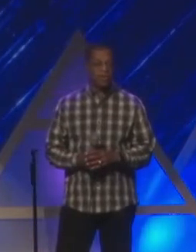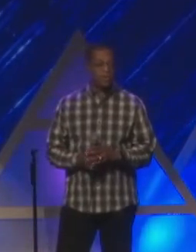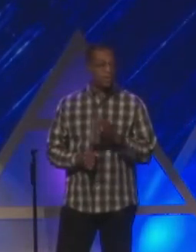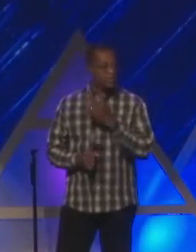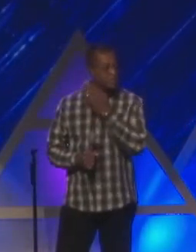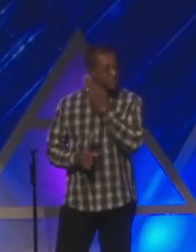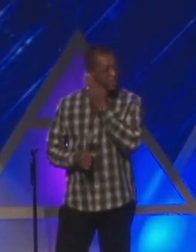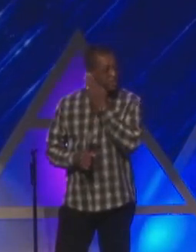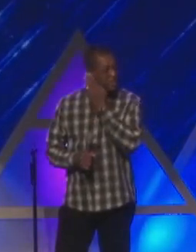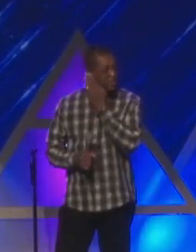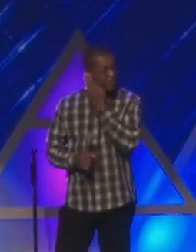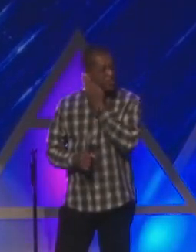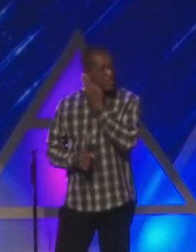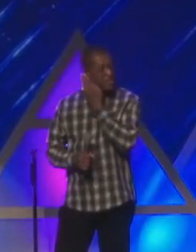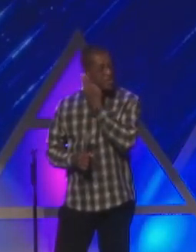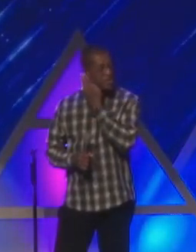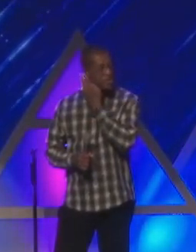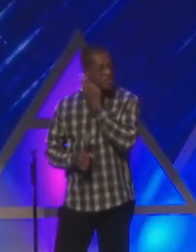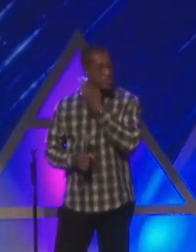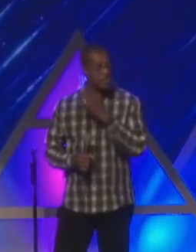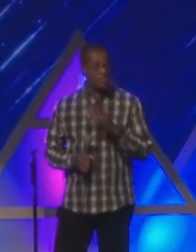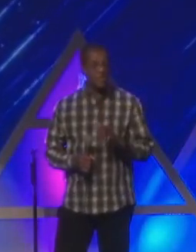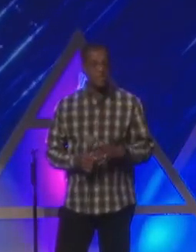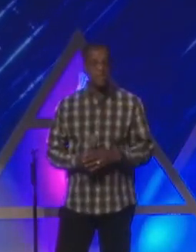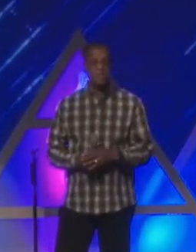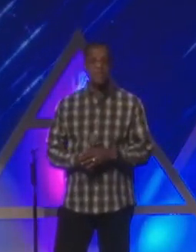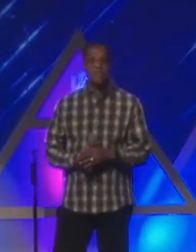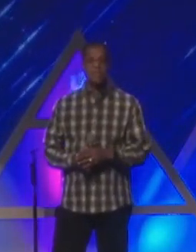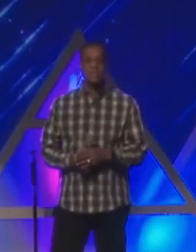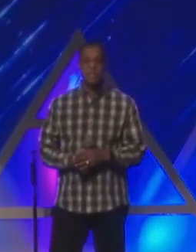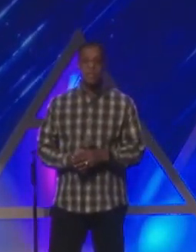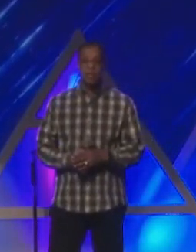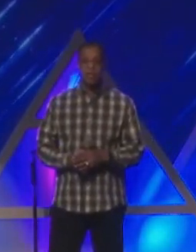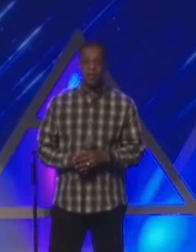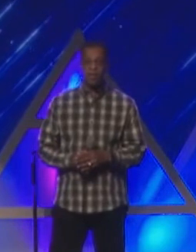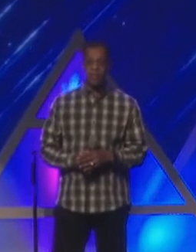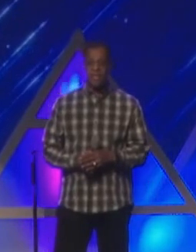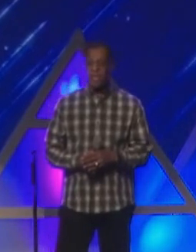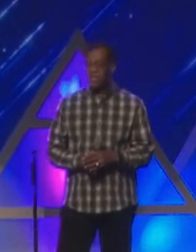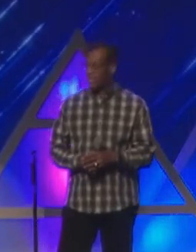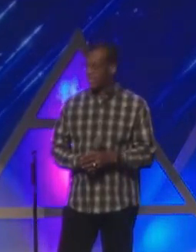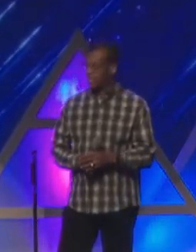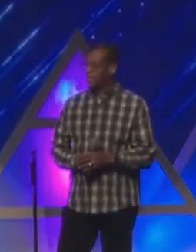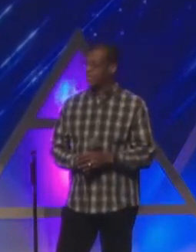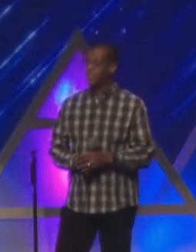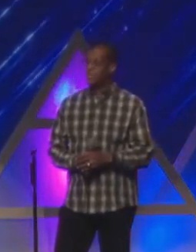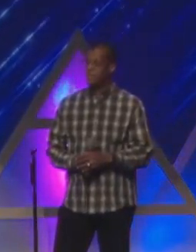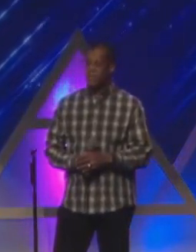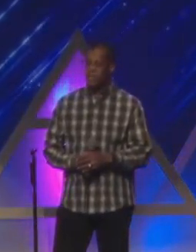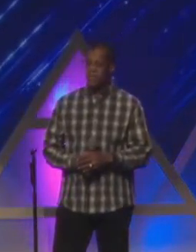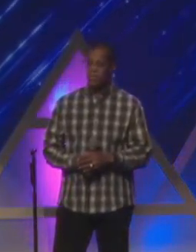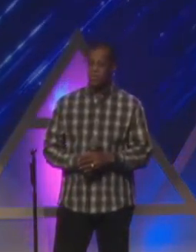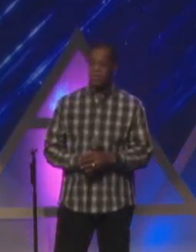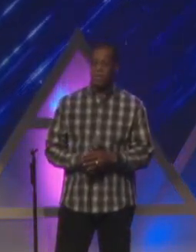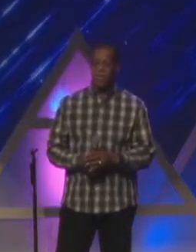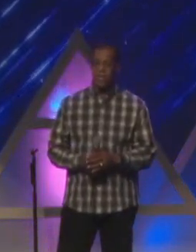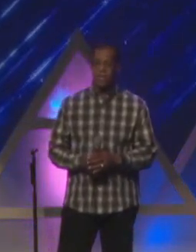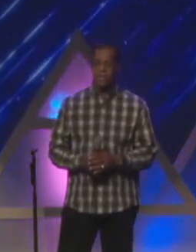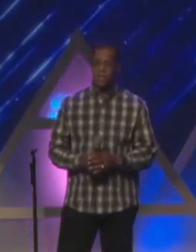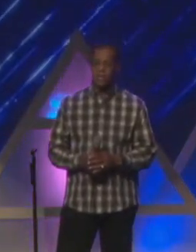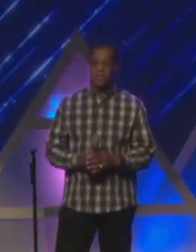Your mercy never fails me. All my days I've